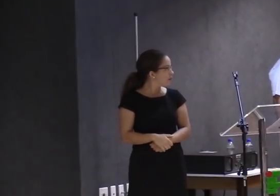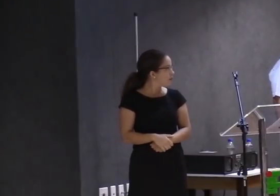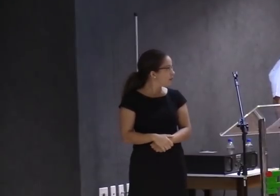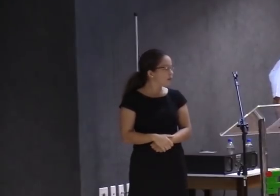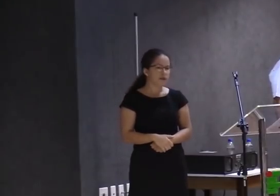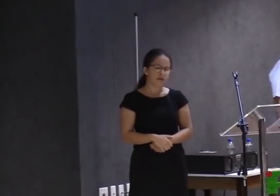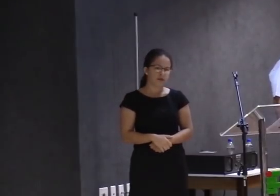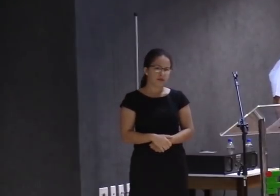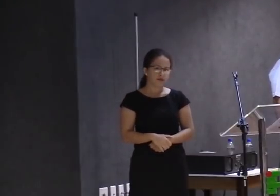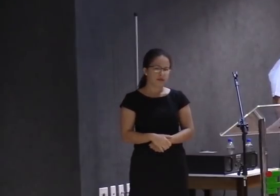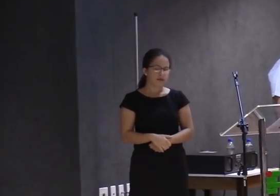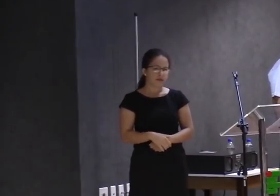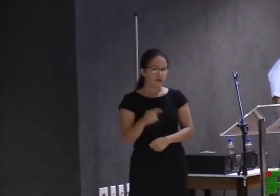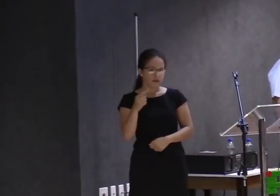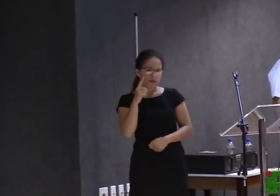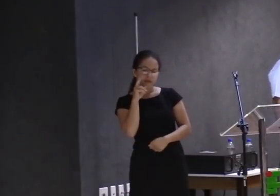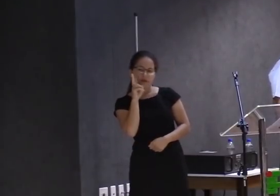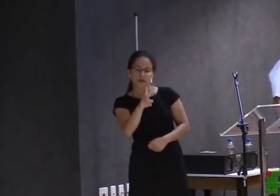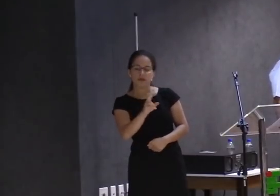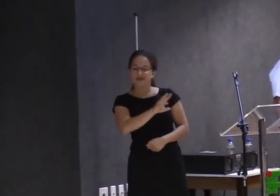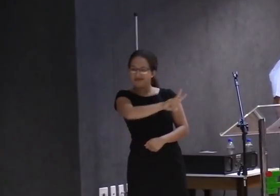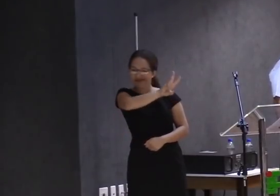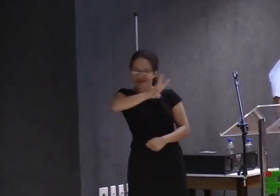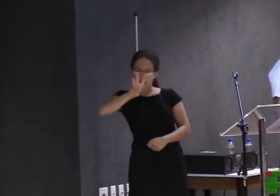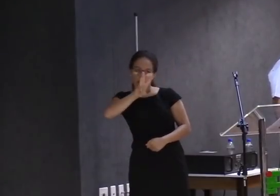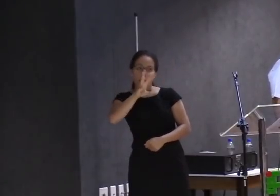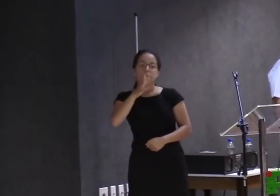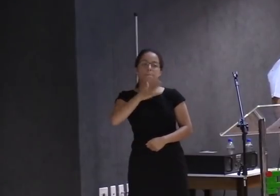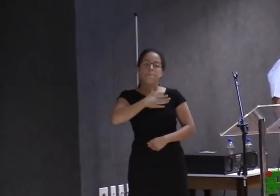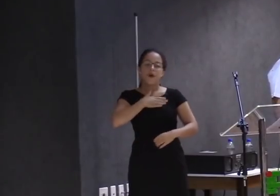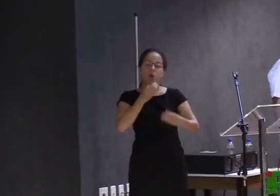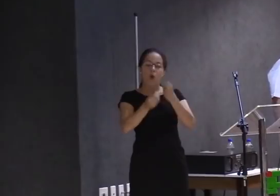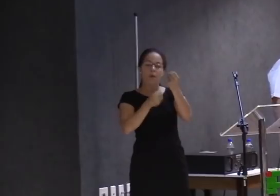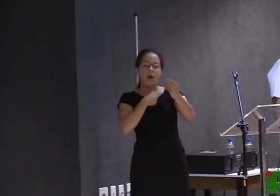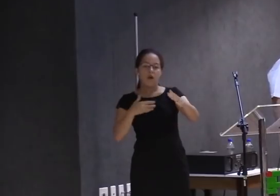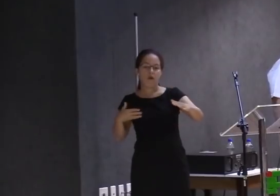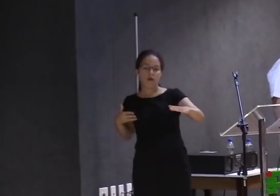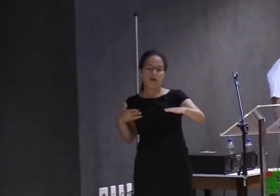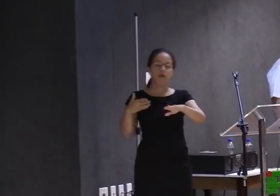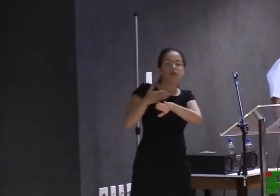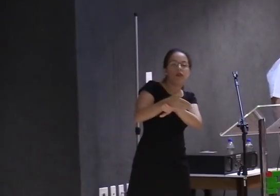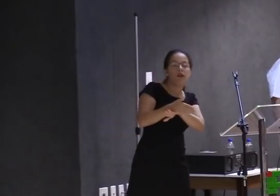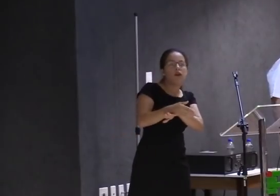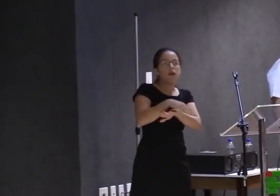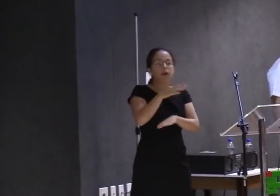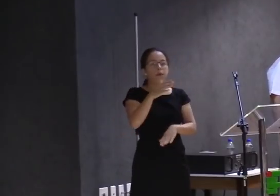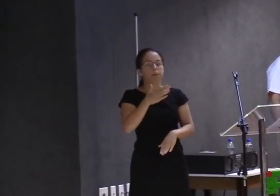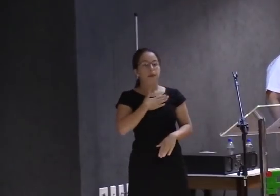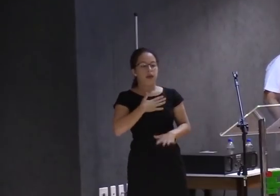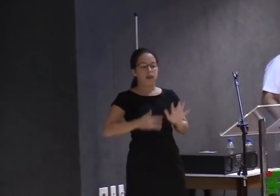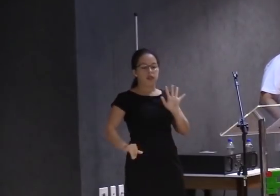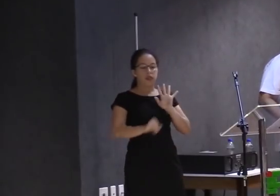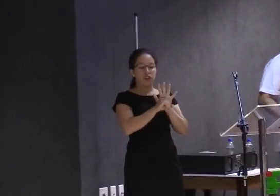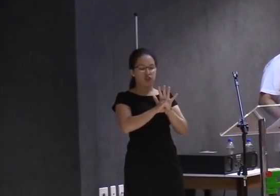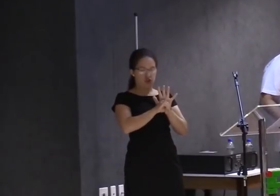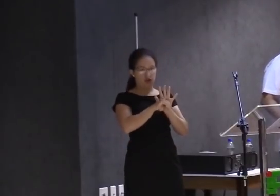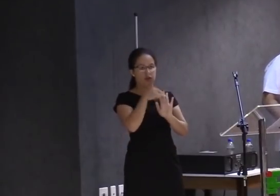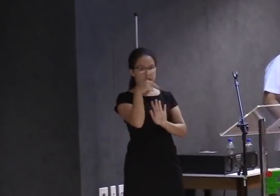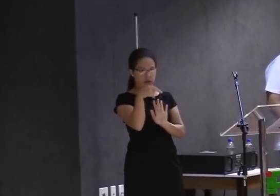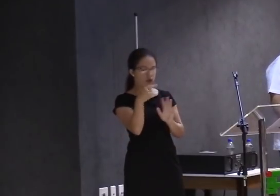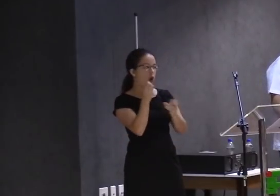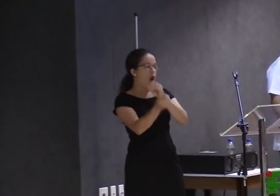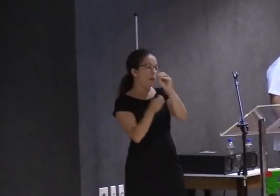So you can access this Kahoot by logging into kahoot.it. É para poder